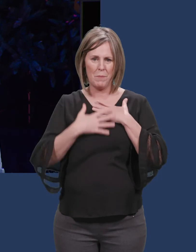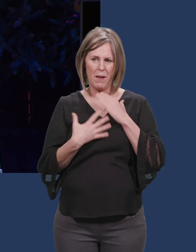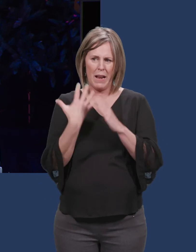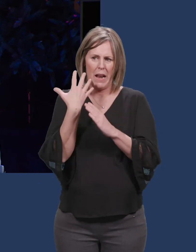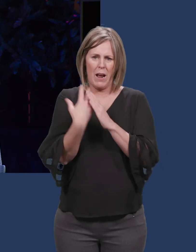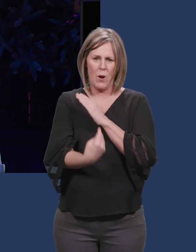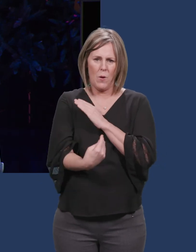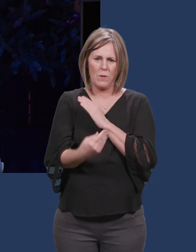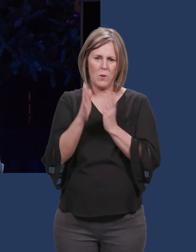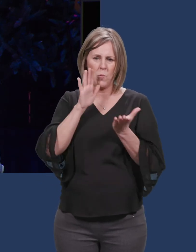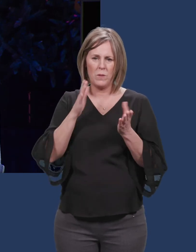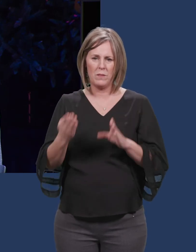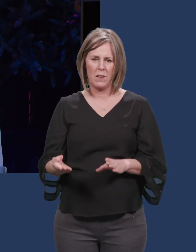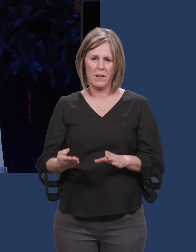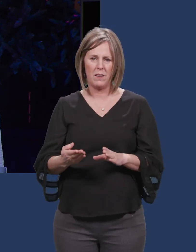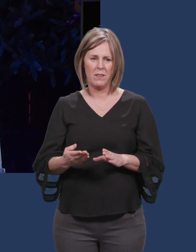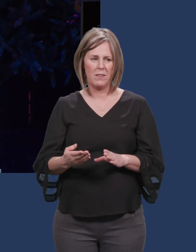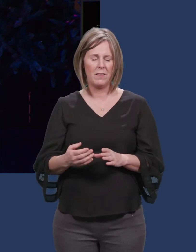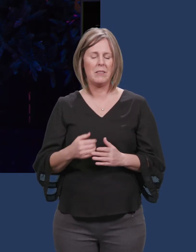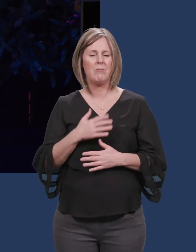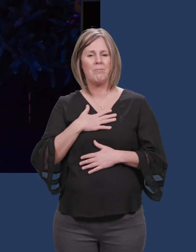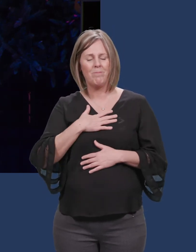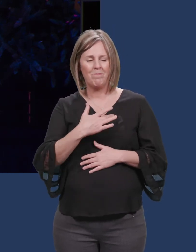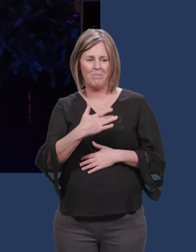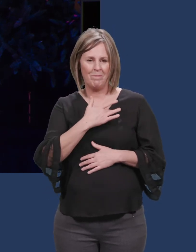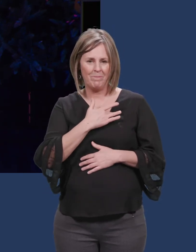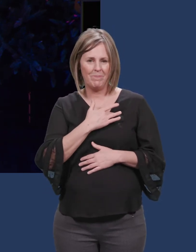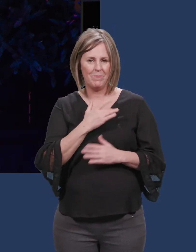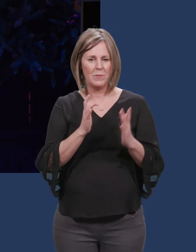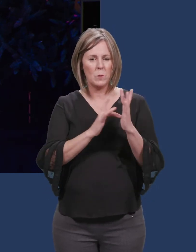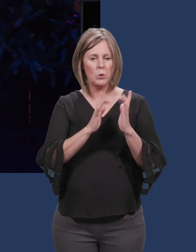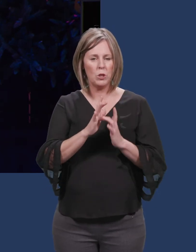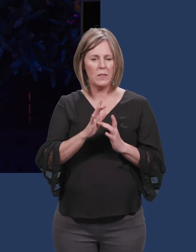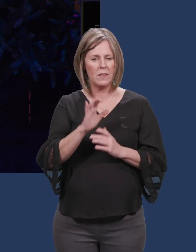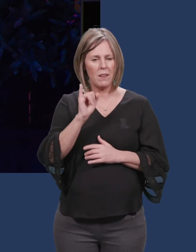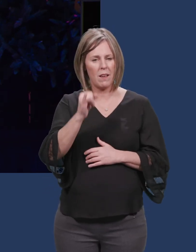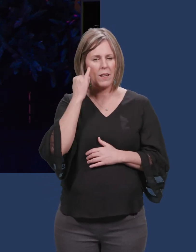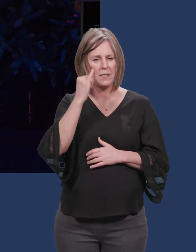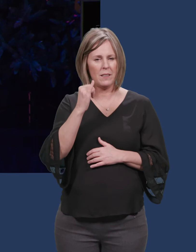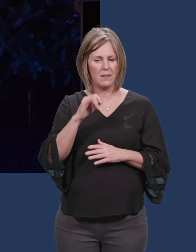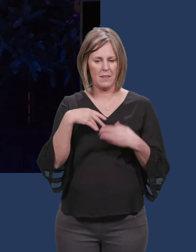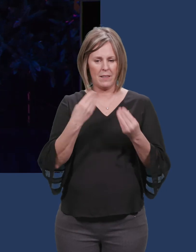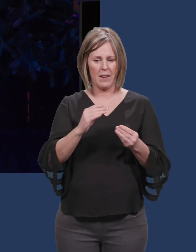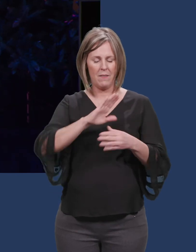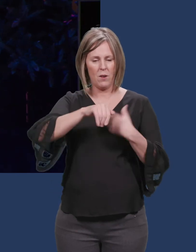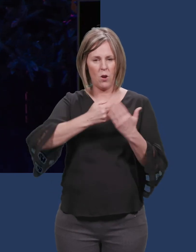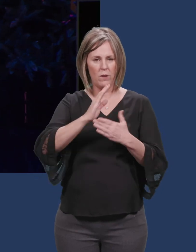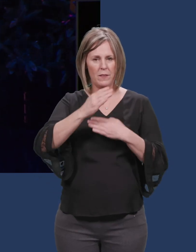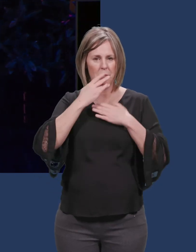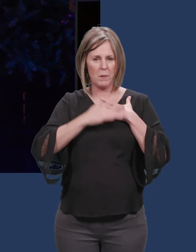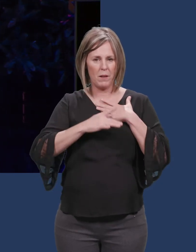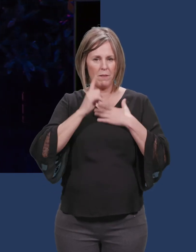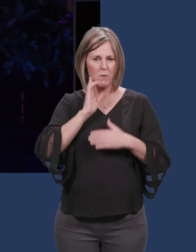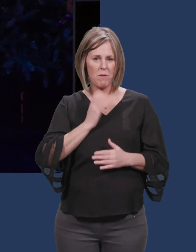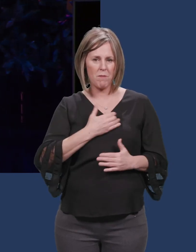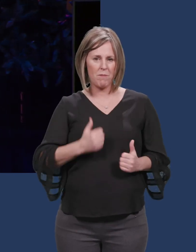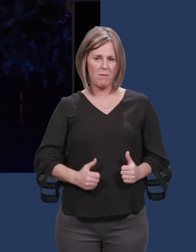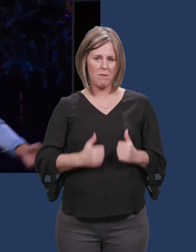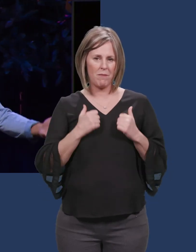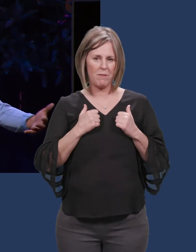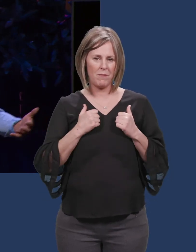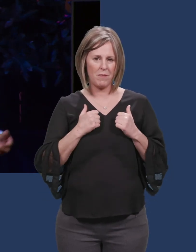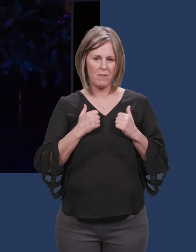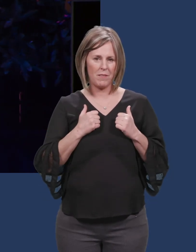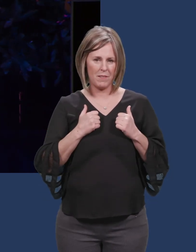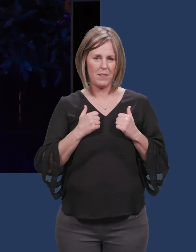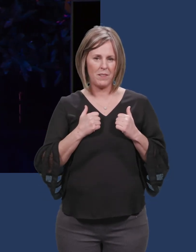loved us in that kind of way. He gave all his blood so that we might have life. We're